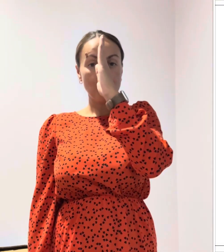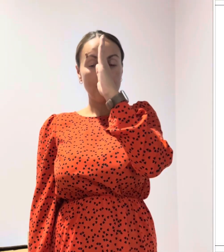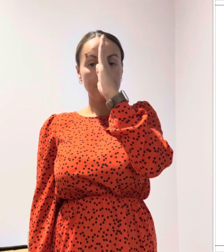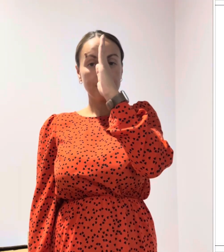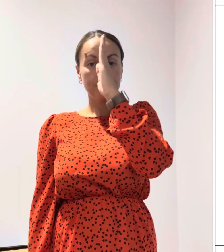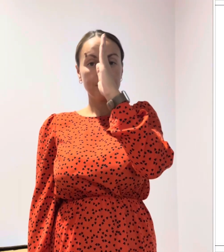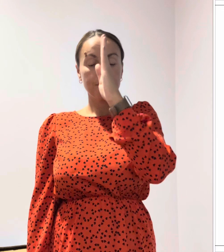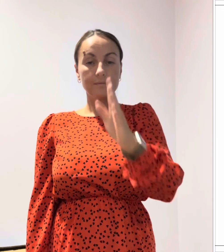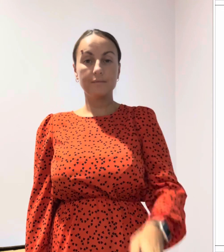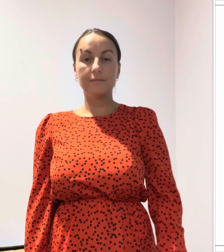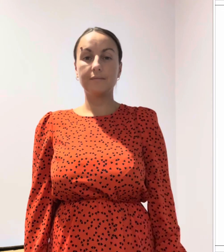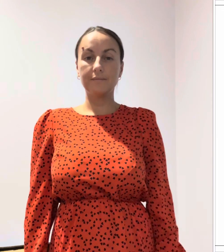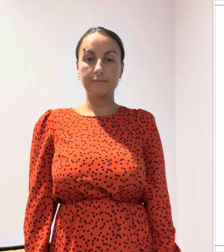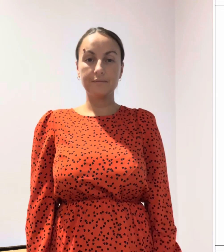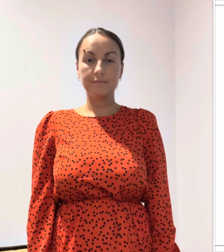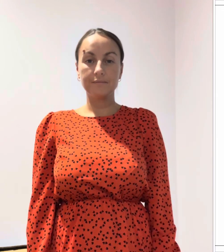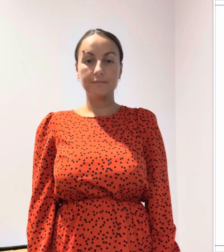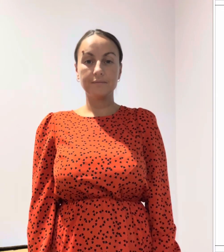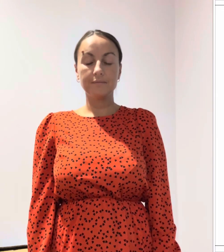Danger,